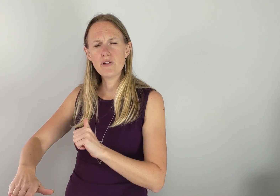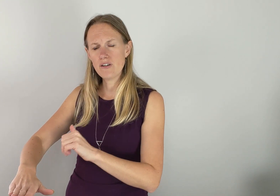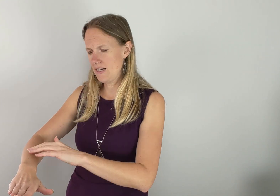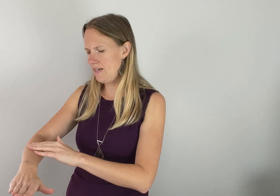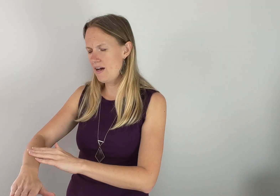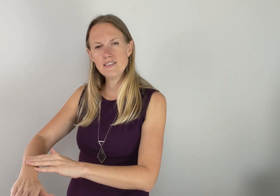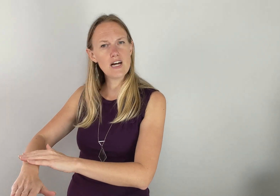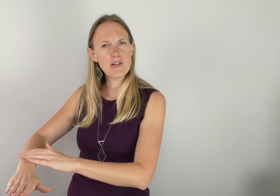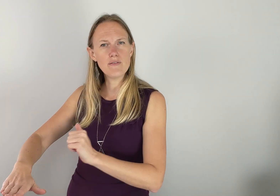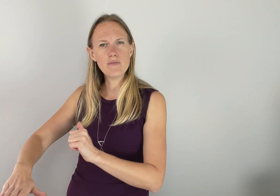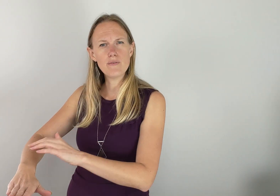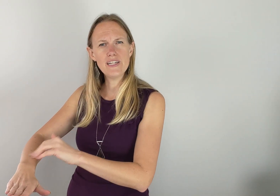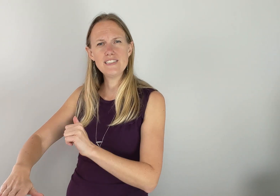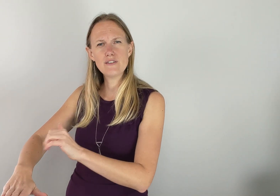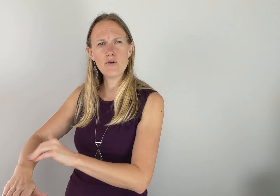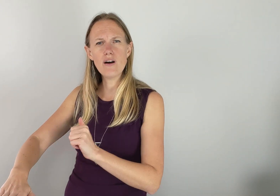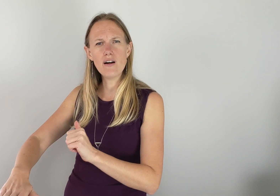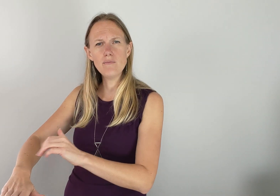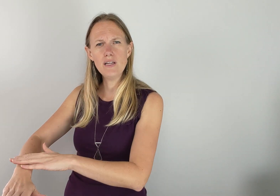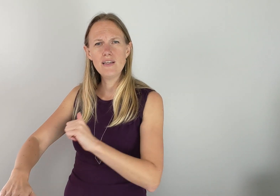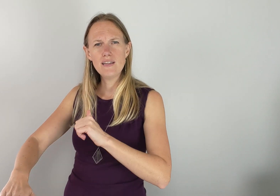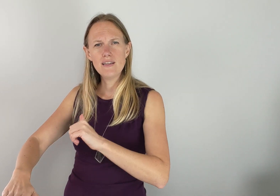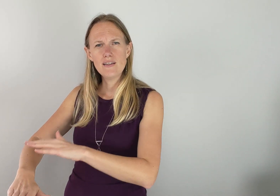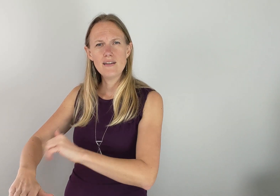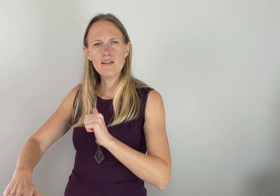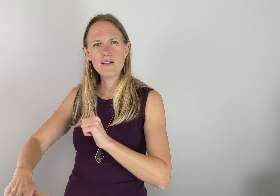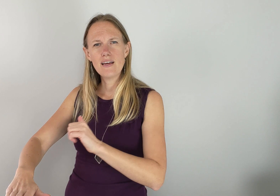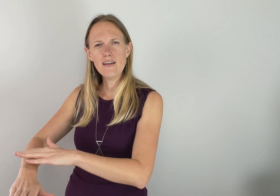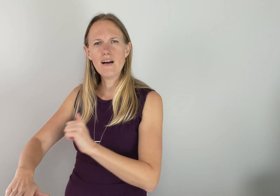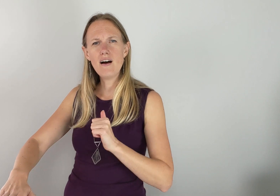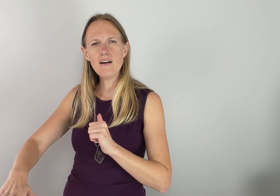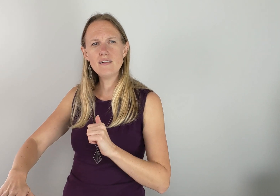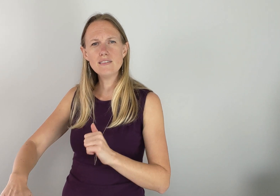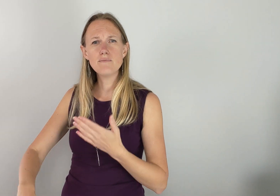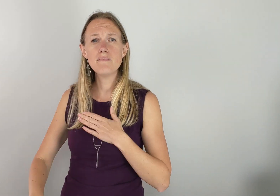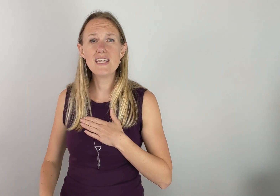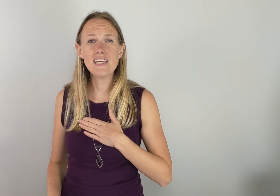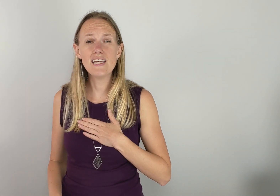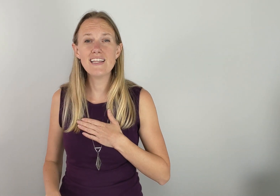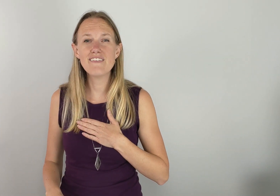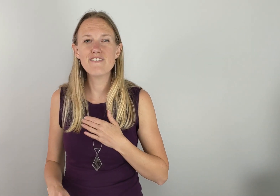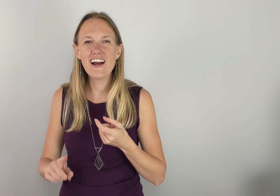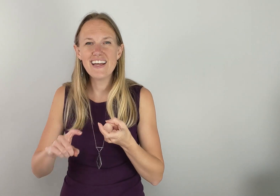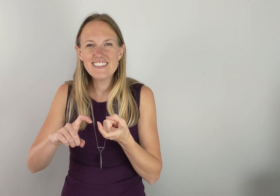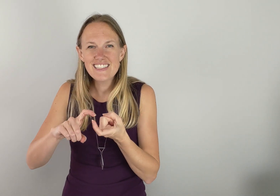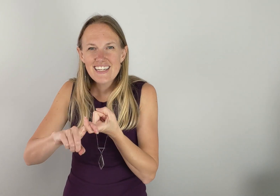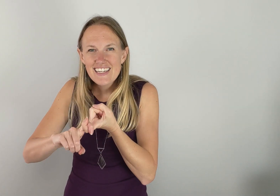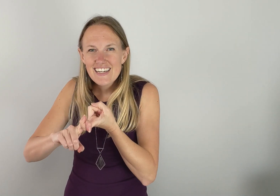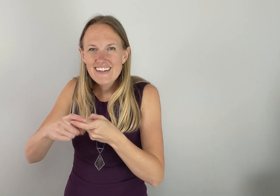your non-dominant wrist or forearm. Okay. Called me, and then friend, kind of